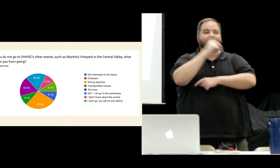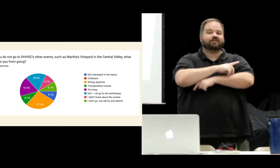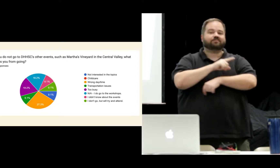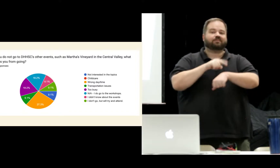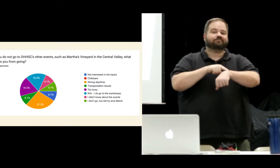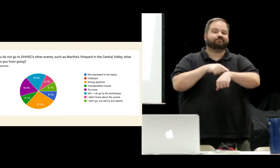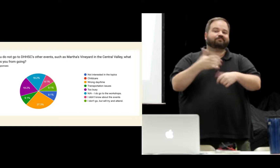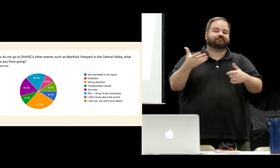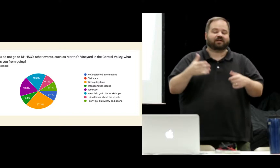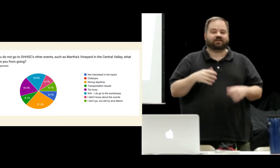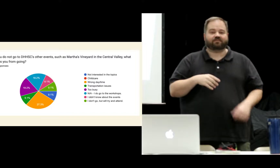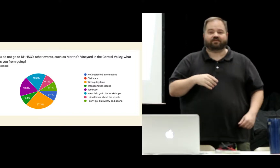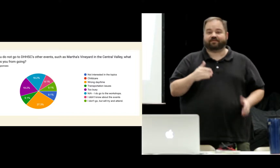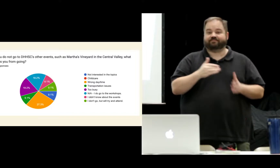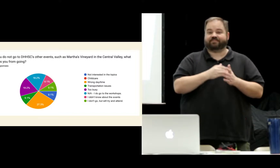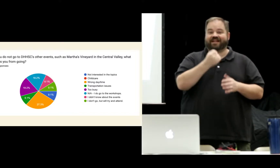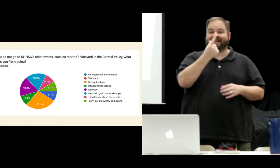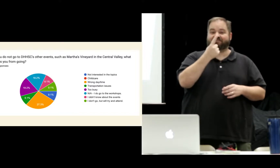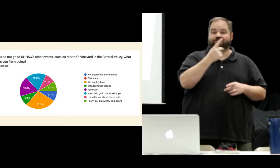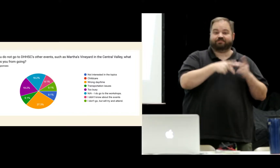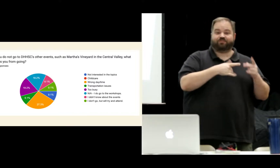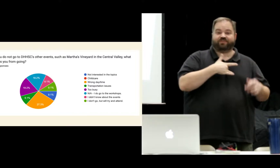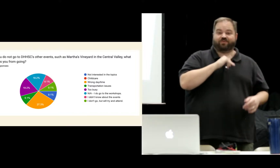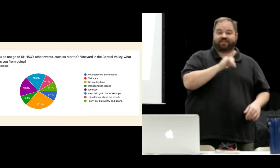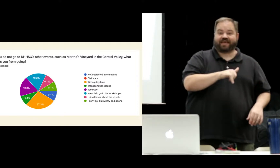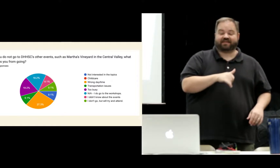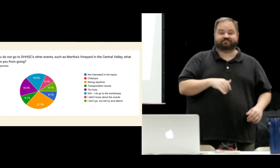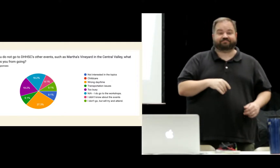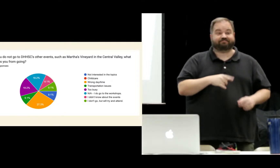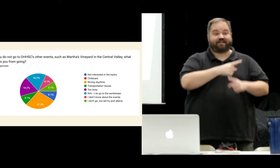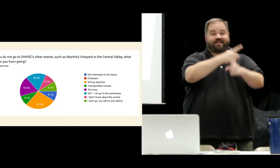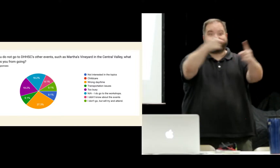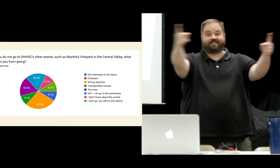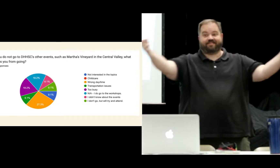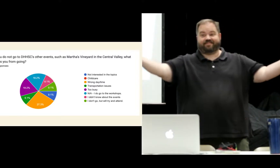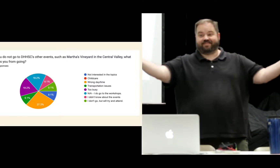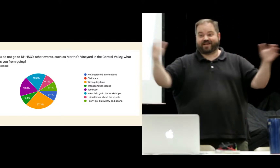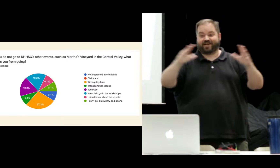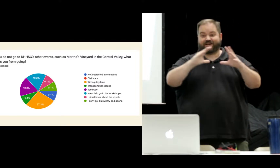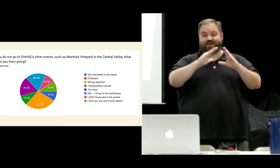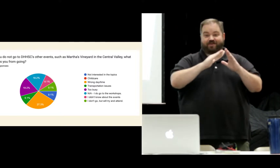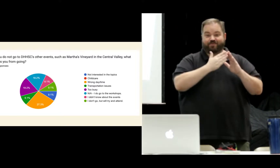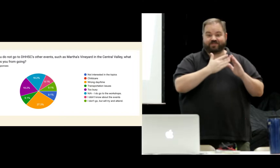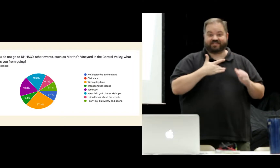going? A lot of times it seems it was a conflict because of the date and time.